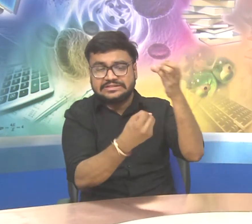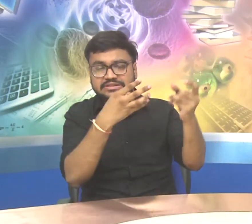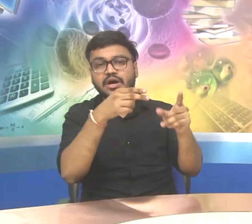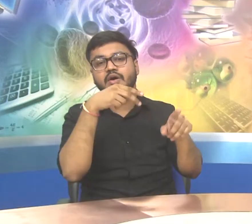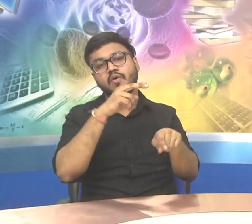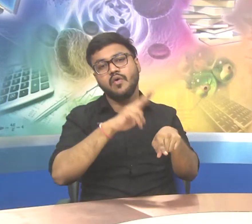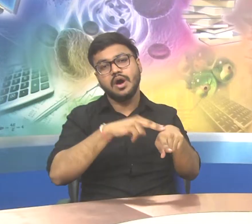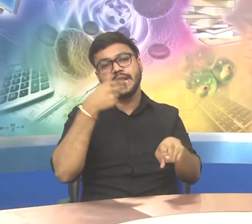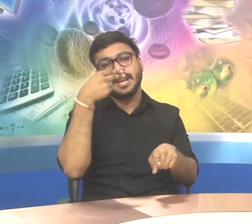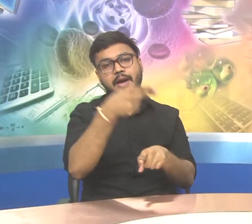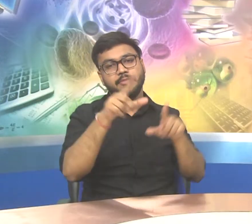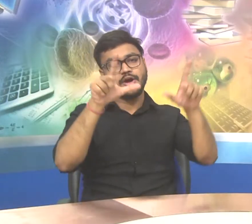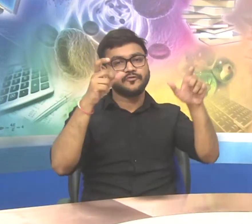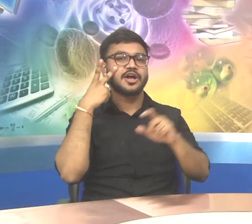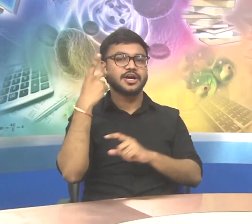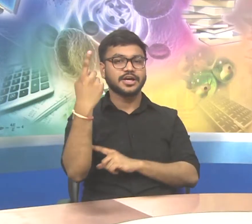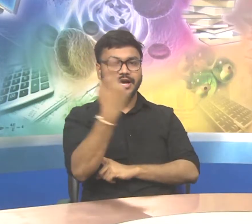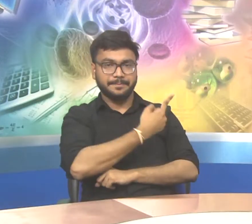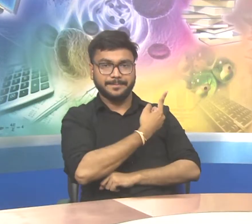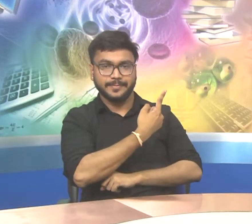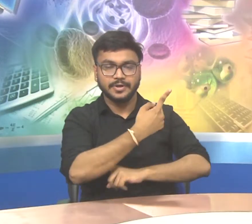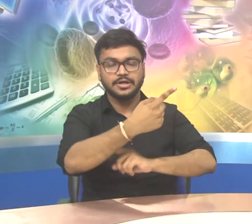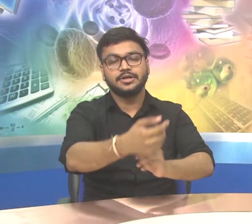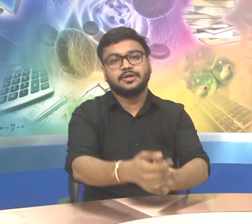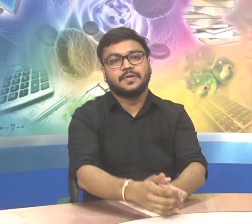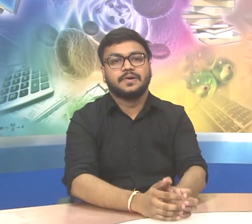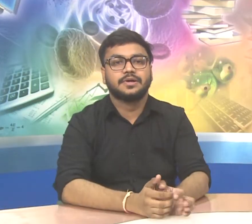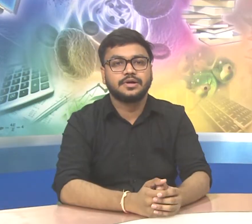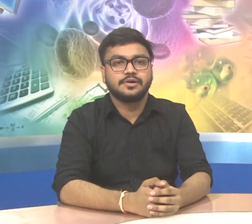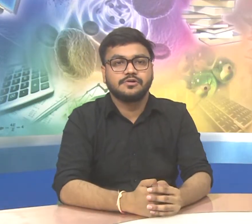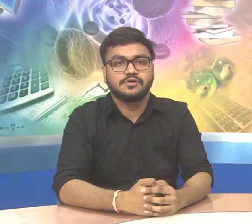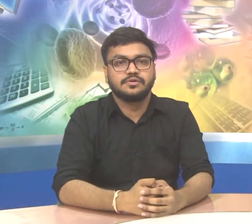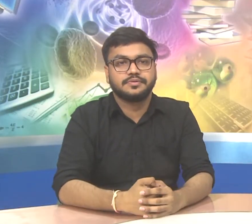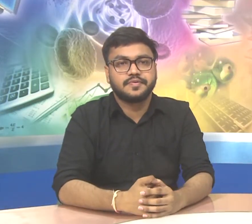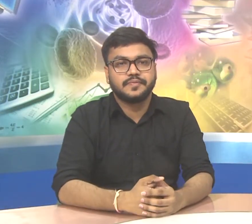dust like the Milky Way.